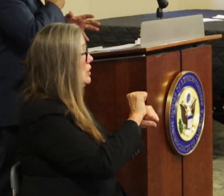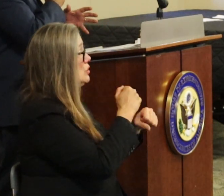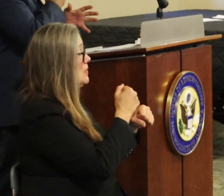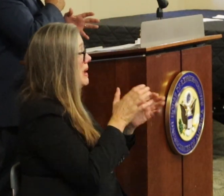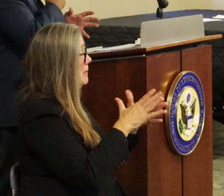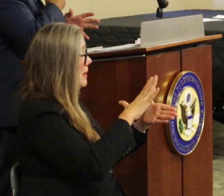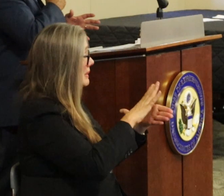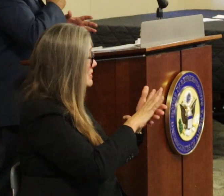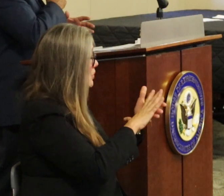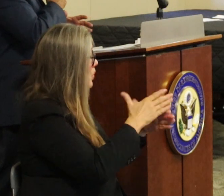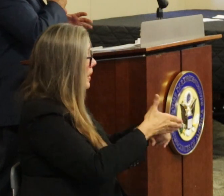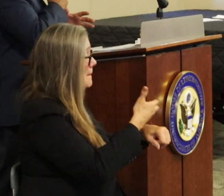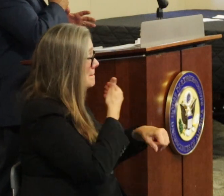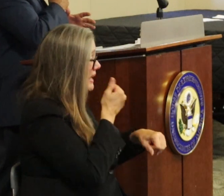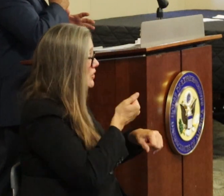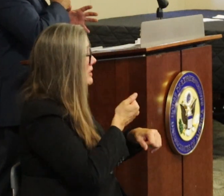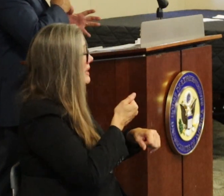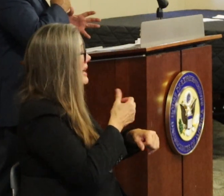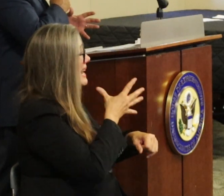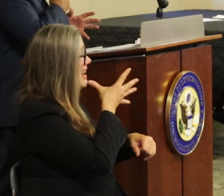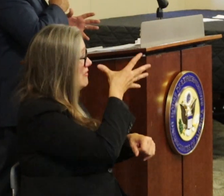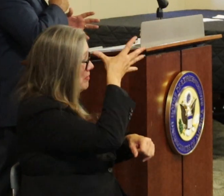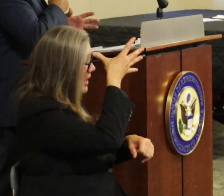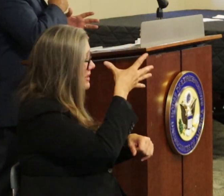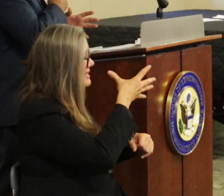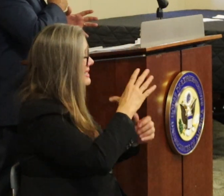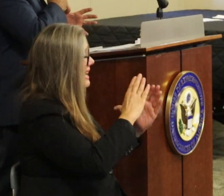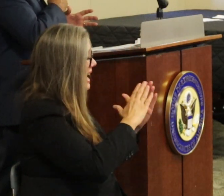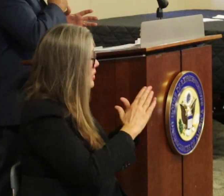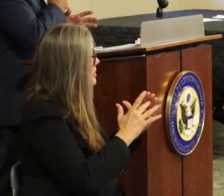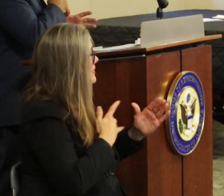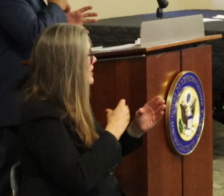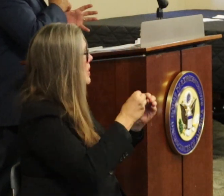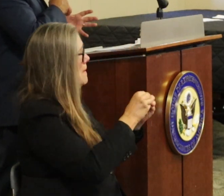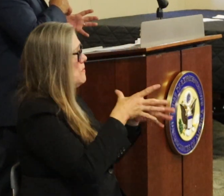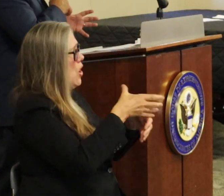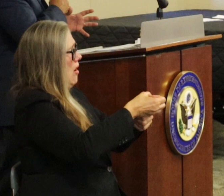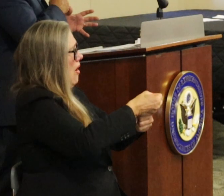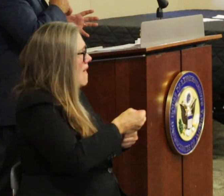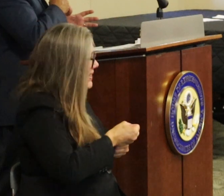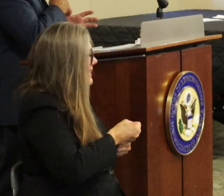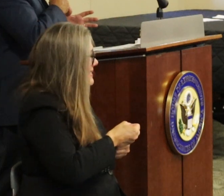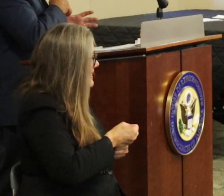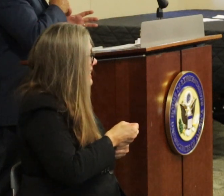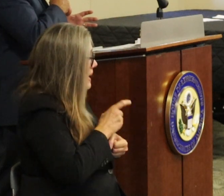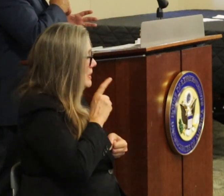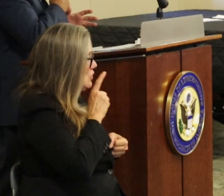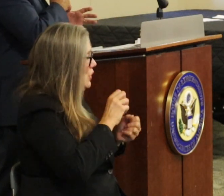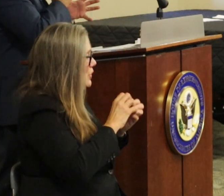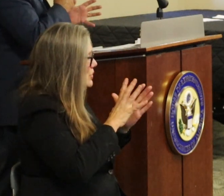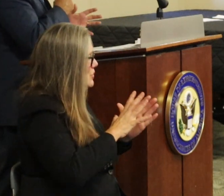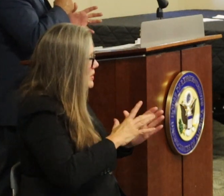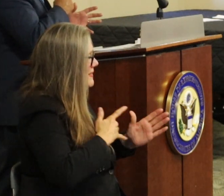our parents and our communities and make sure that the achievement of our children is one that makes us proud, and